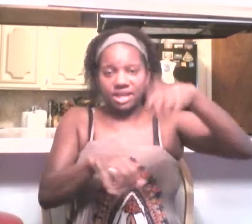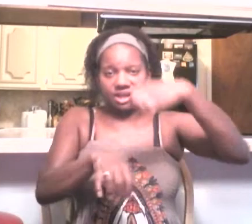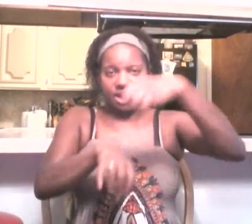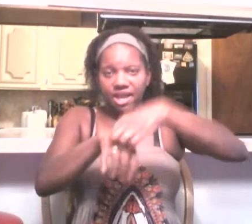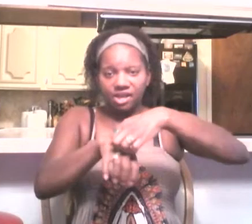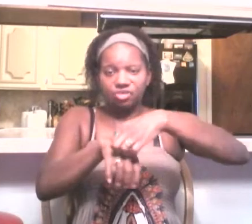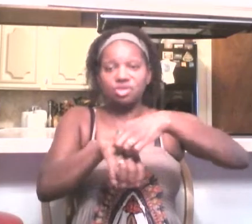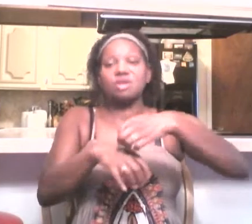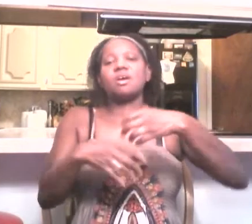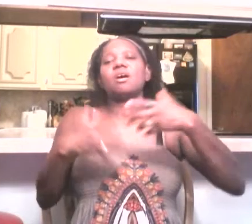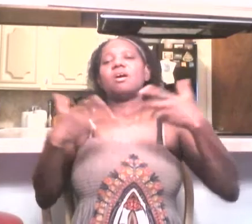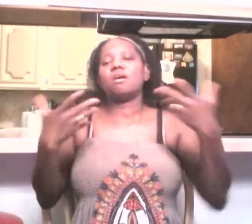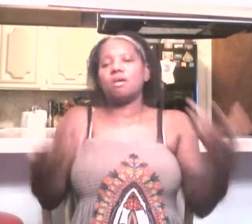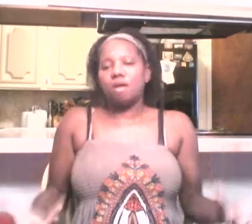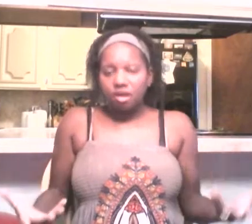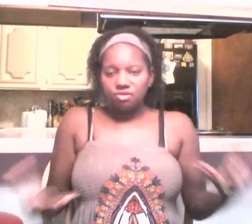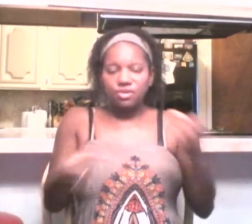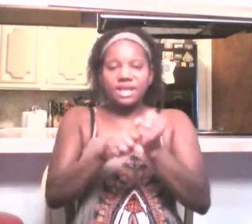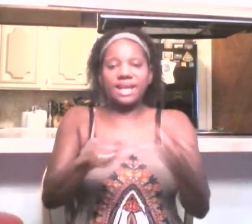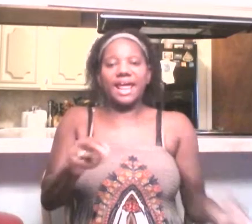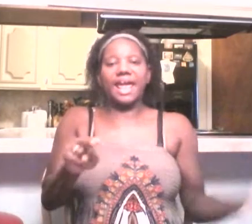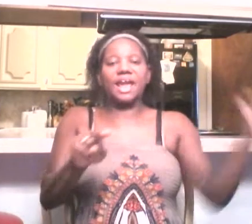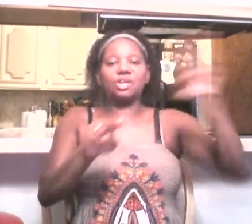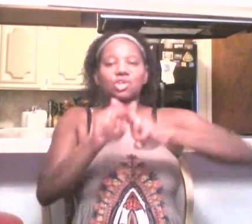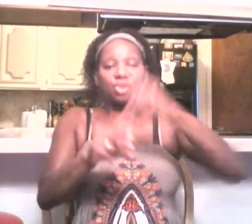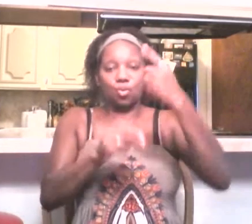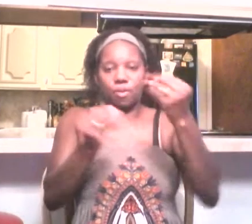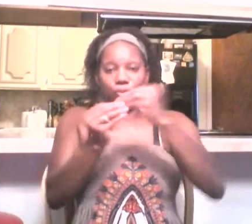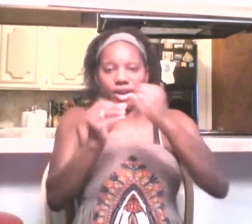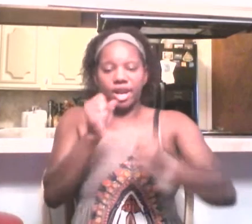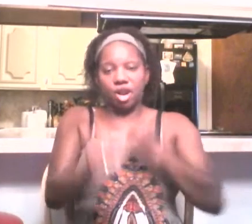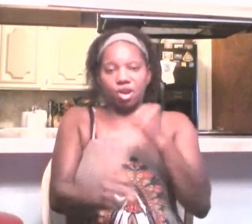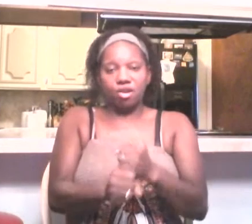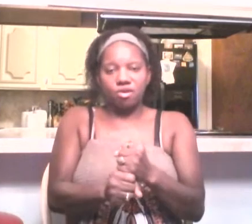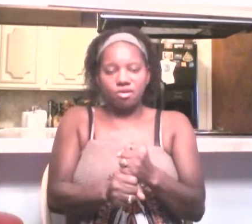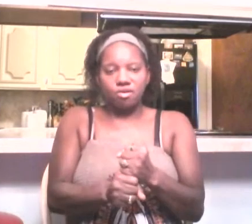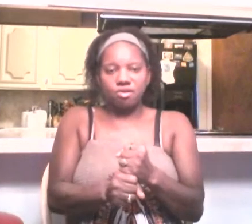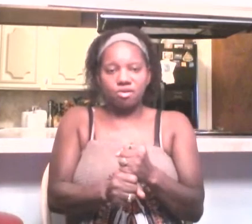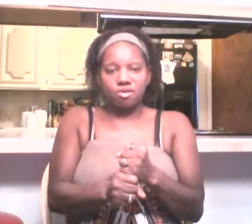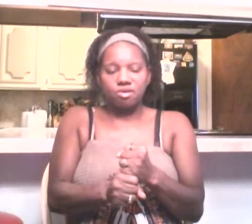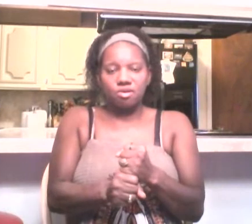get engaged, you're getting that extra 1 more year.